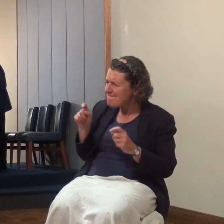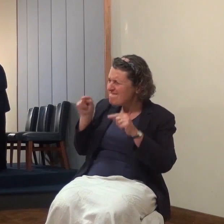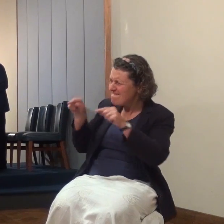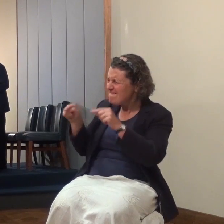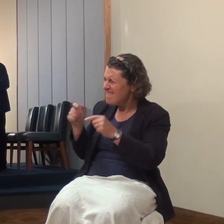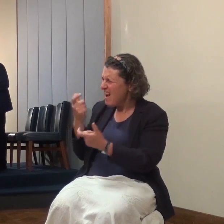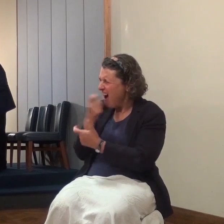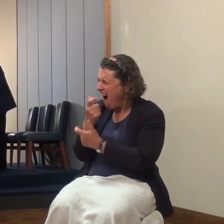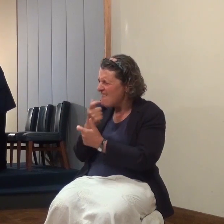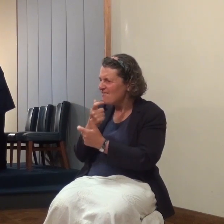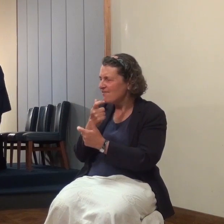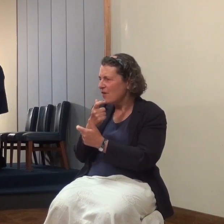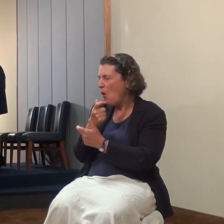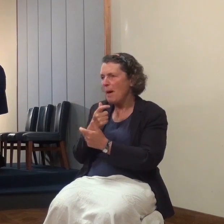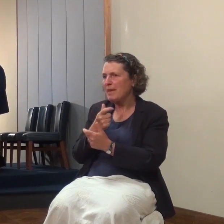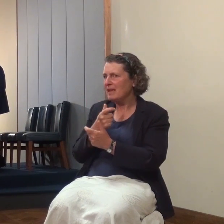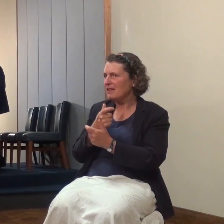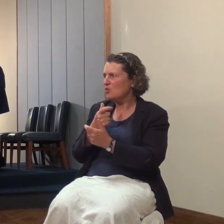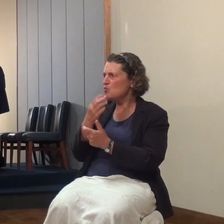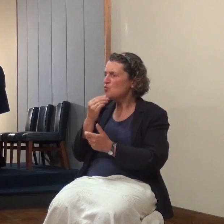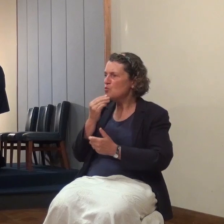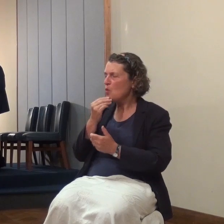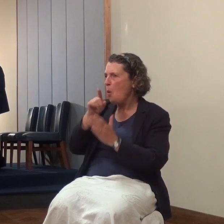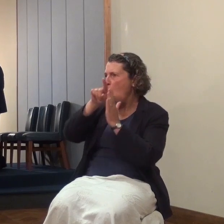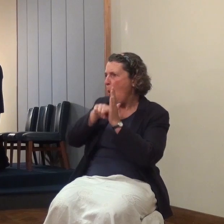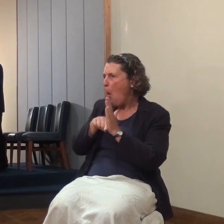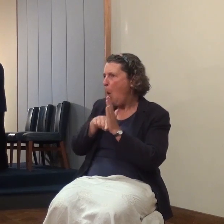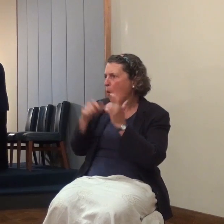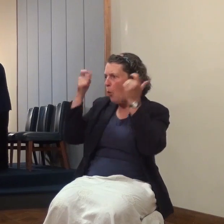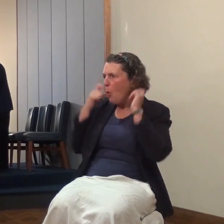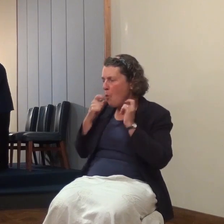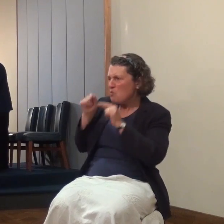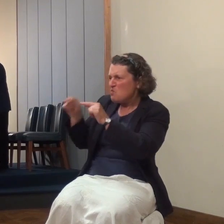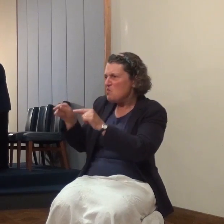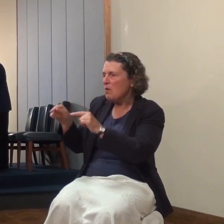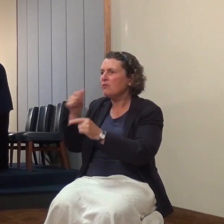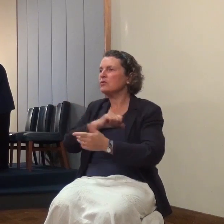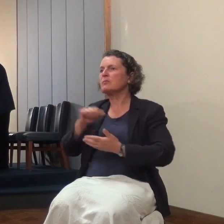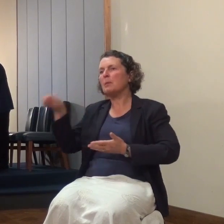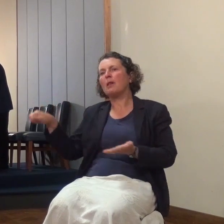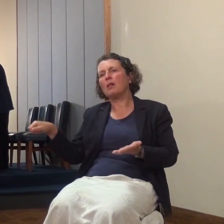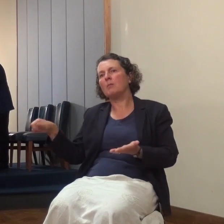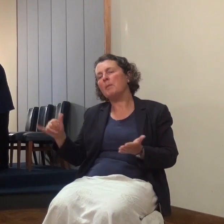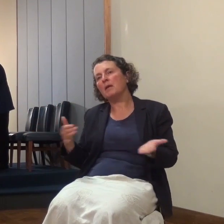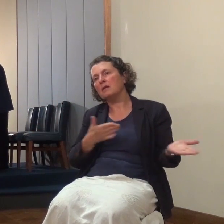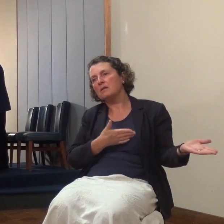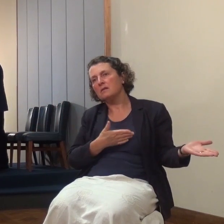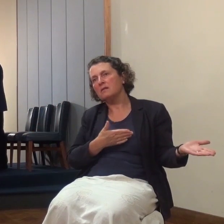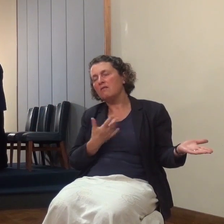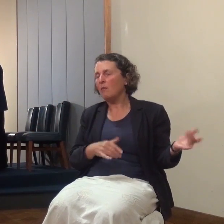legal action, false accusation. These may arise because of the gracious